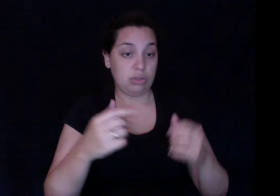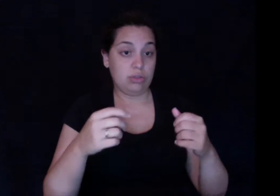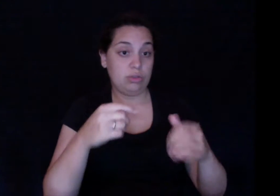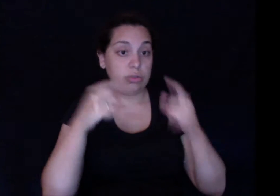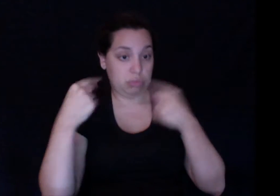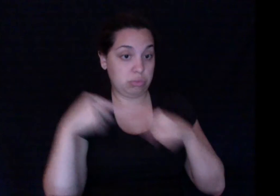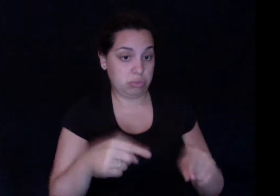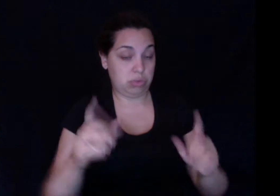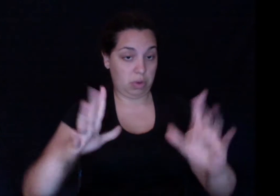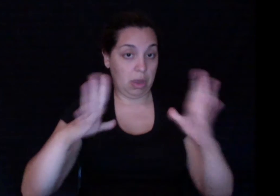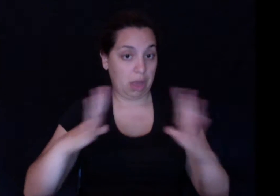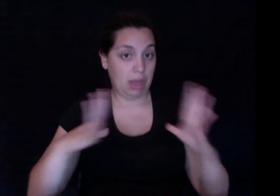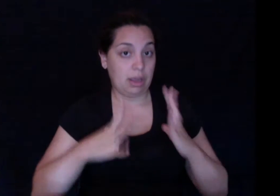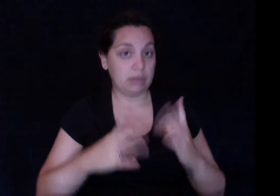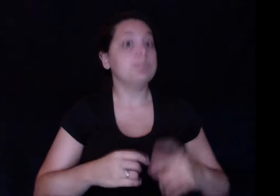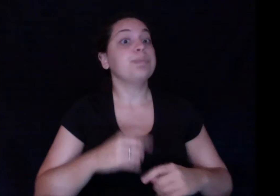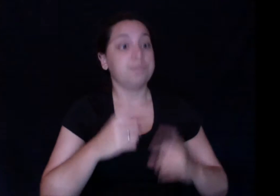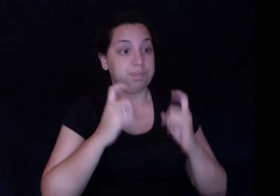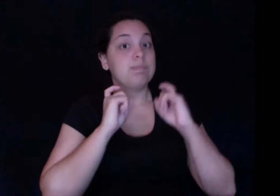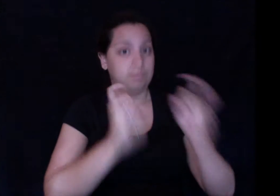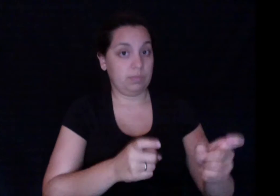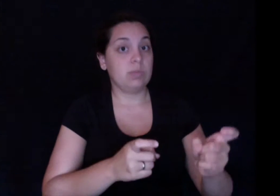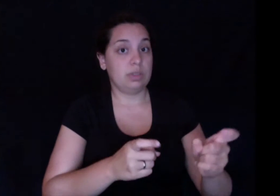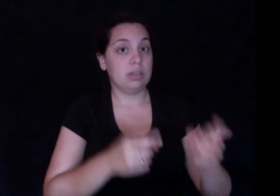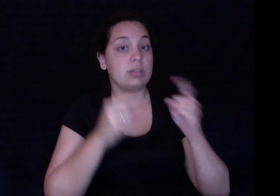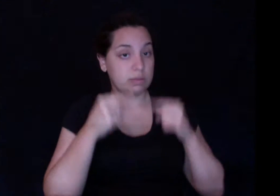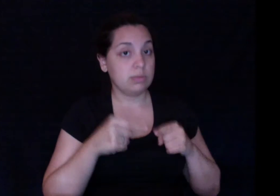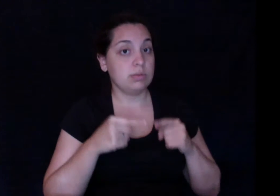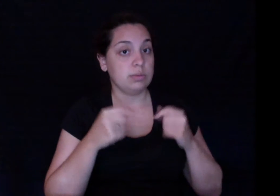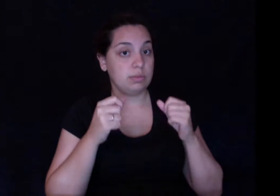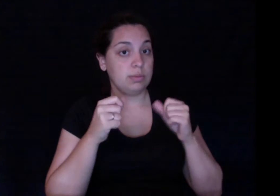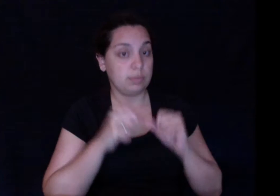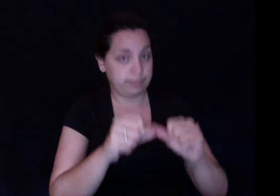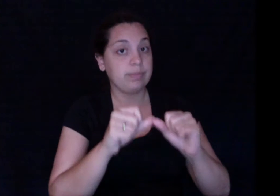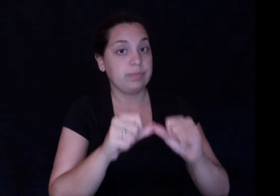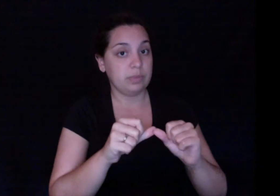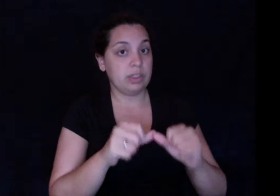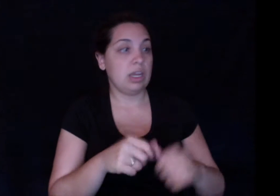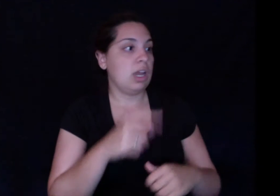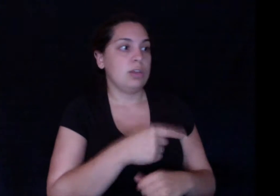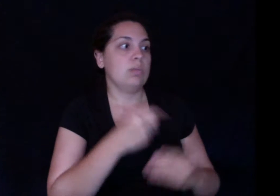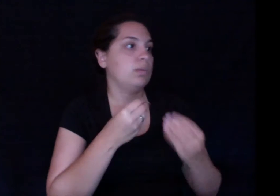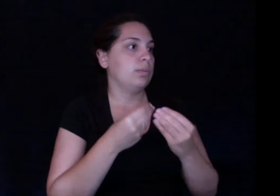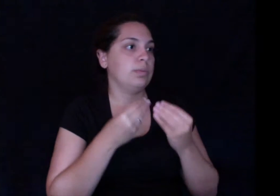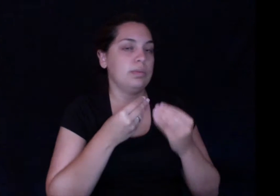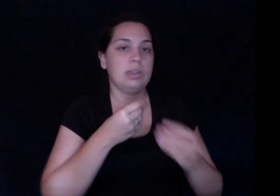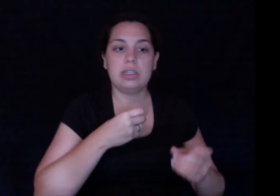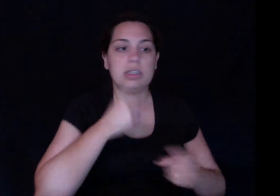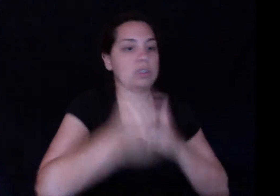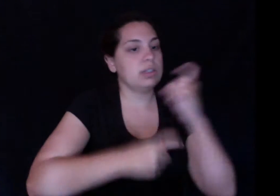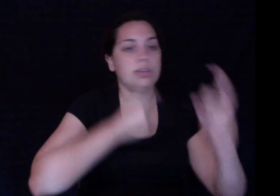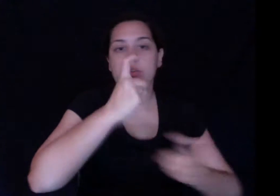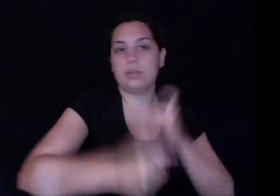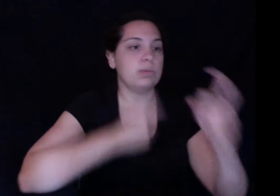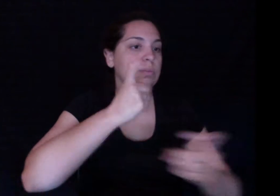blood or a blood product in their lifetime. The life you save could be your own, or 5 minutes of your time could be a life for somebody else.